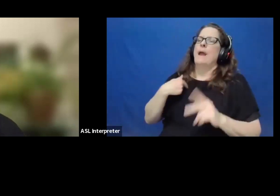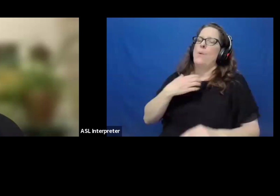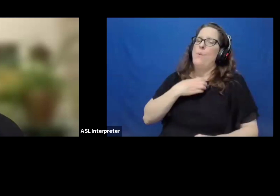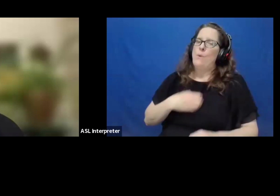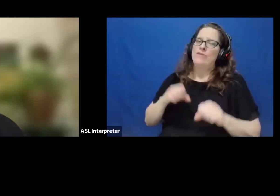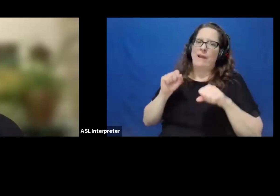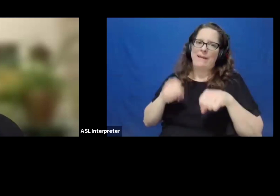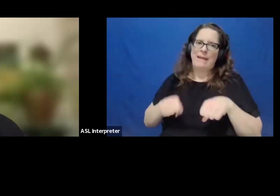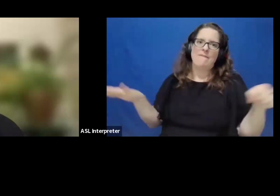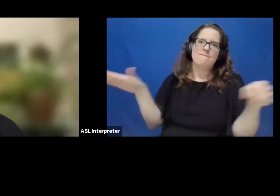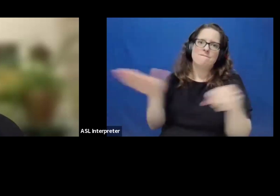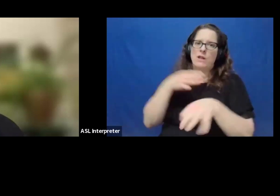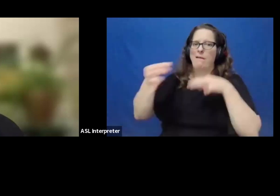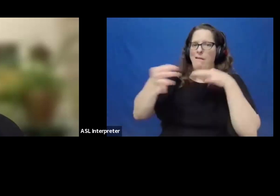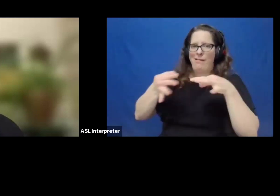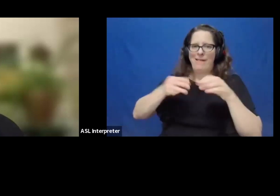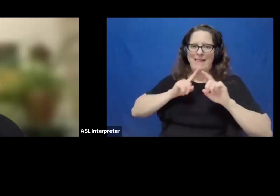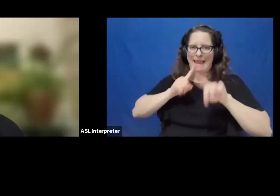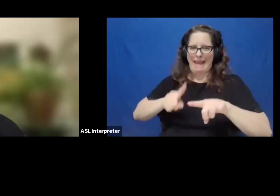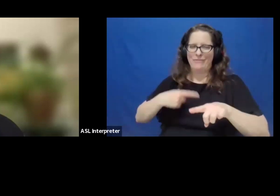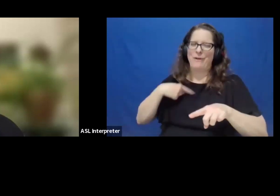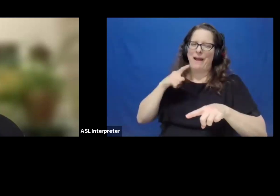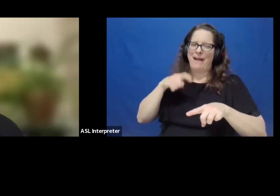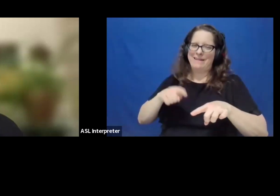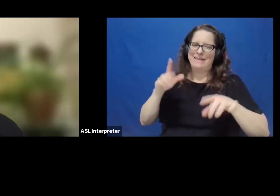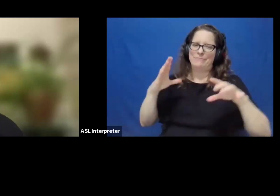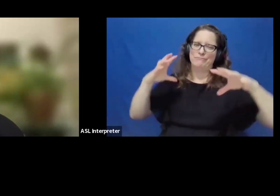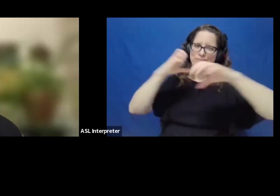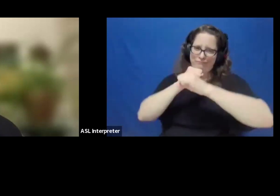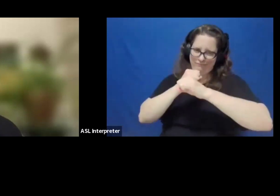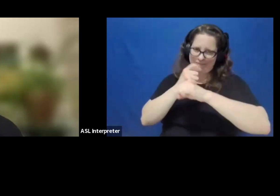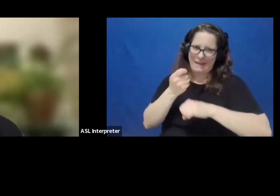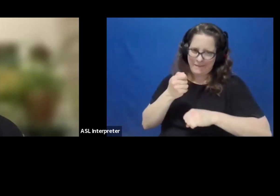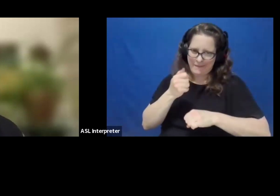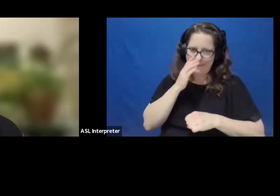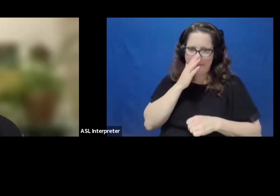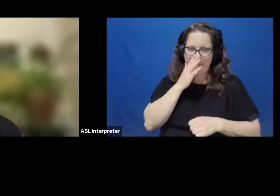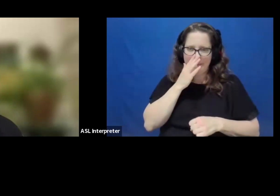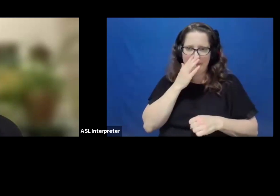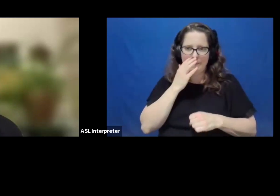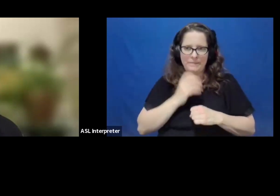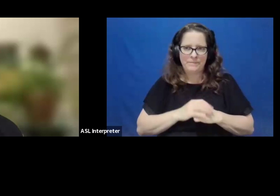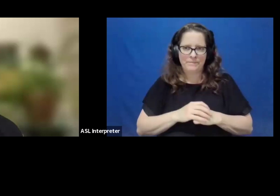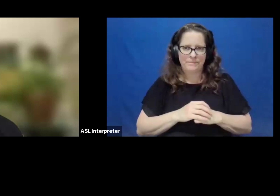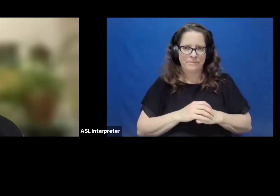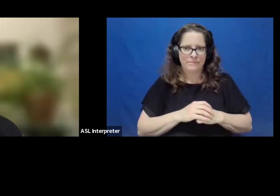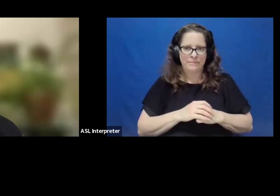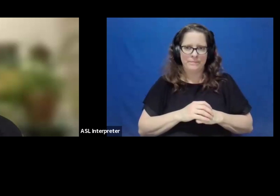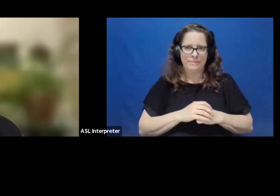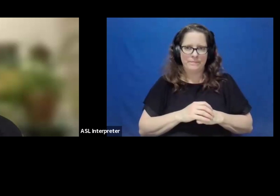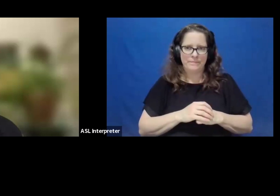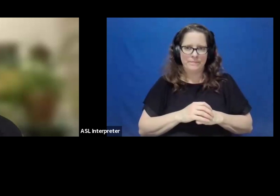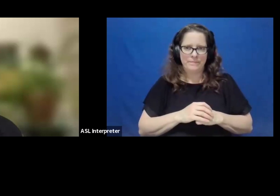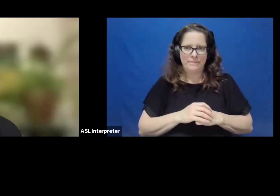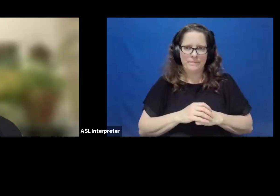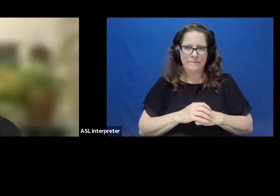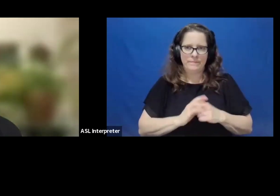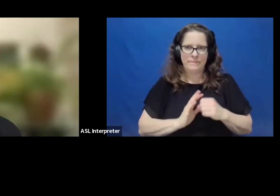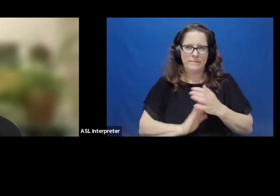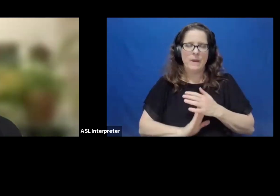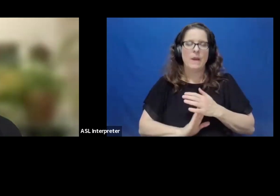we just don't have the time. So I'm going to abbreviate it, Lori, and tell you that when a person gets